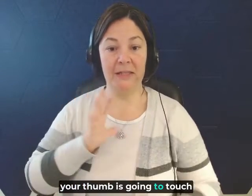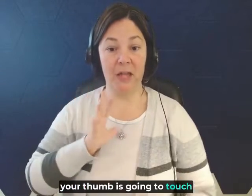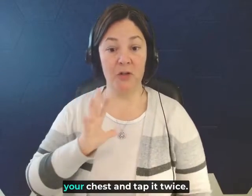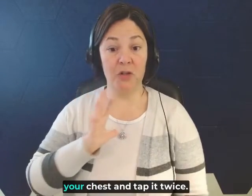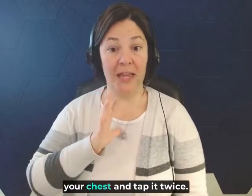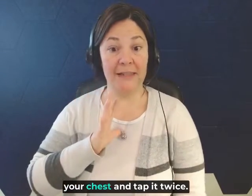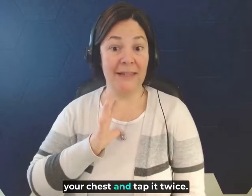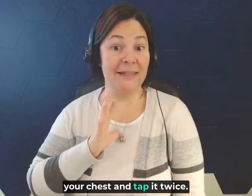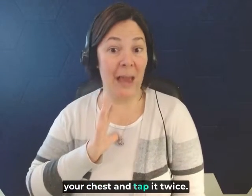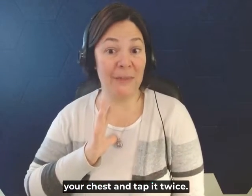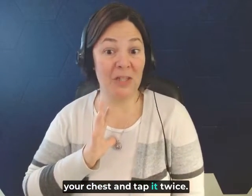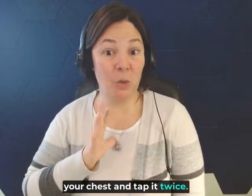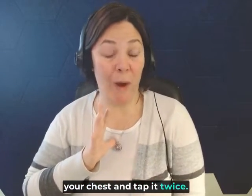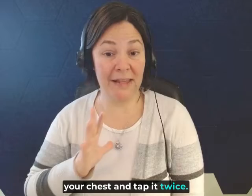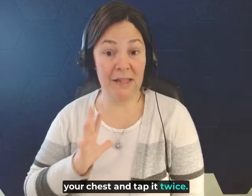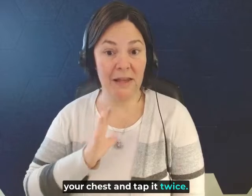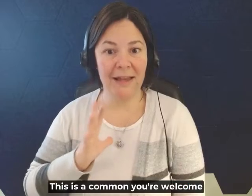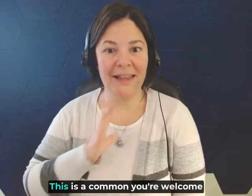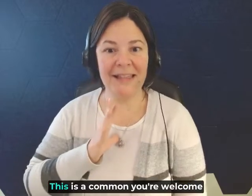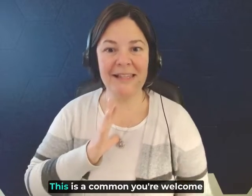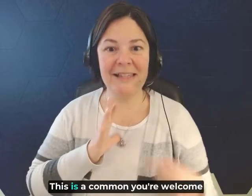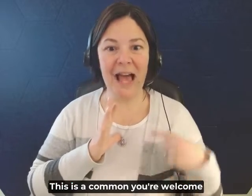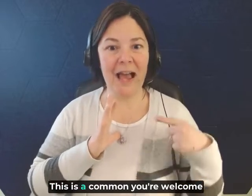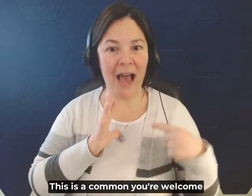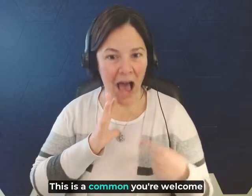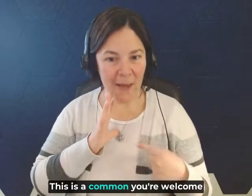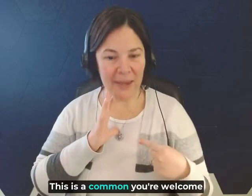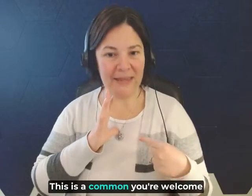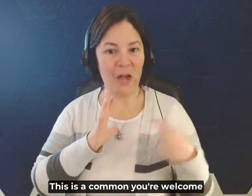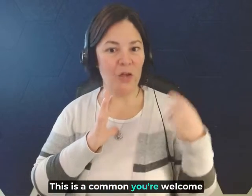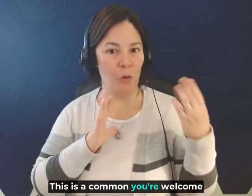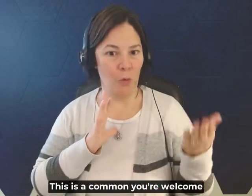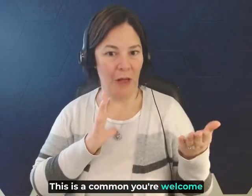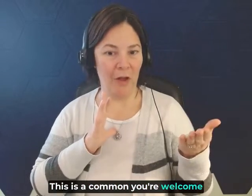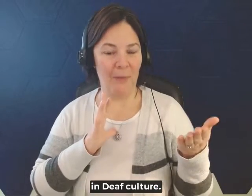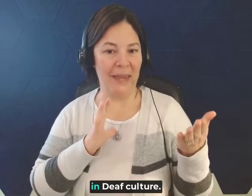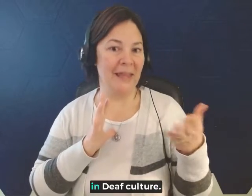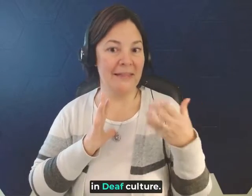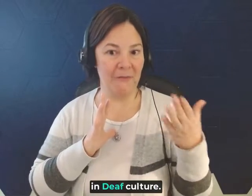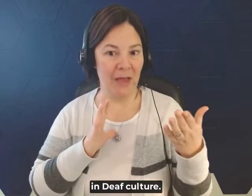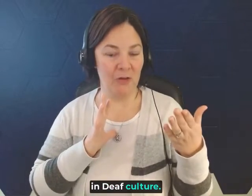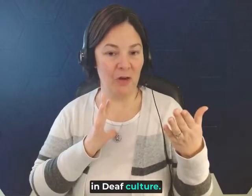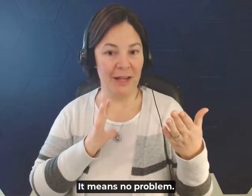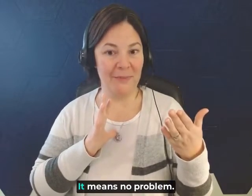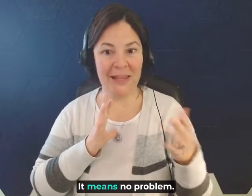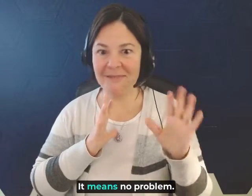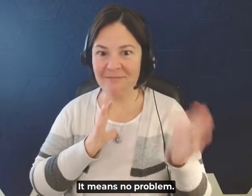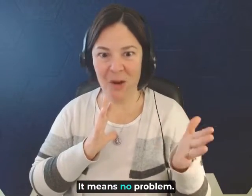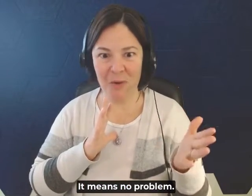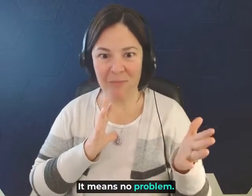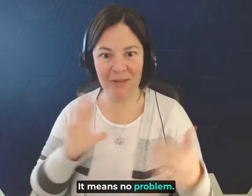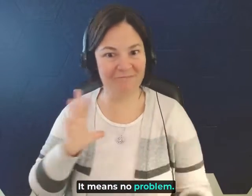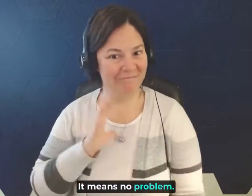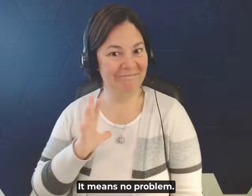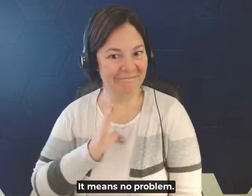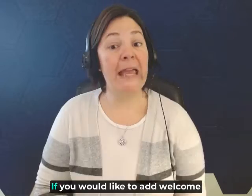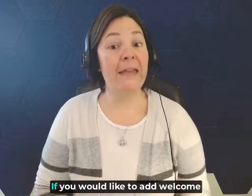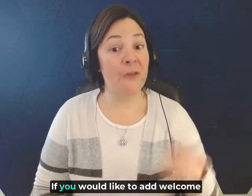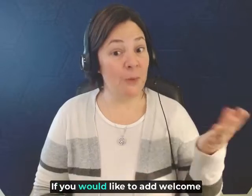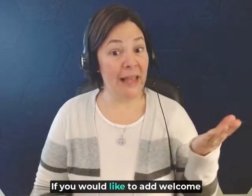your chest and tap it twice. This is a common you're welcome in deaf culture. It means no problem. If you would like to